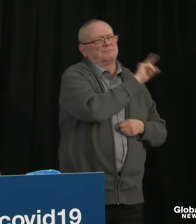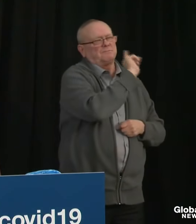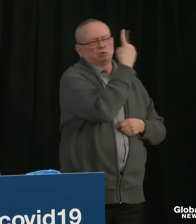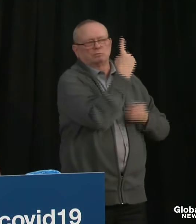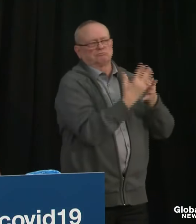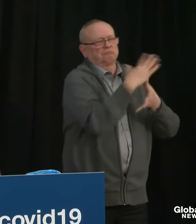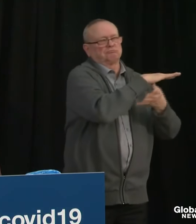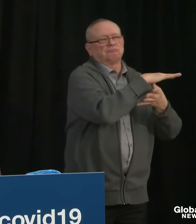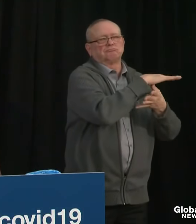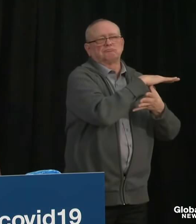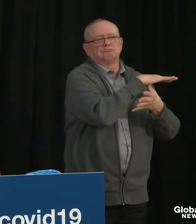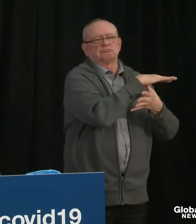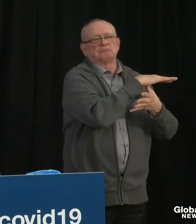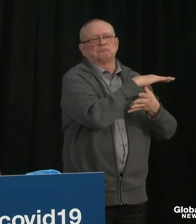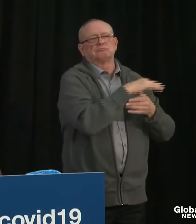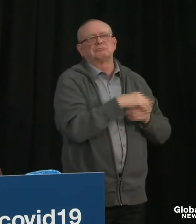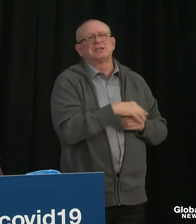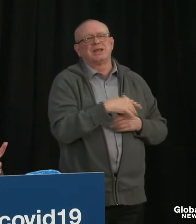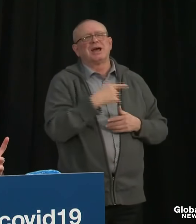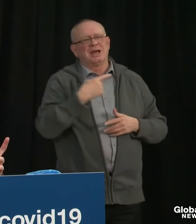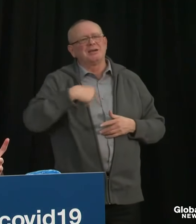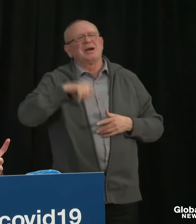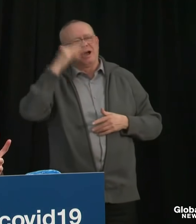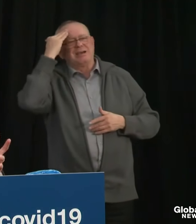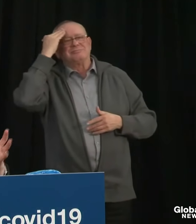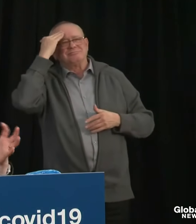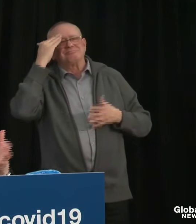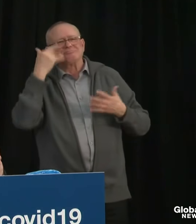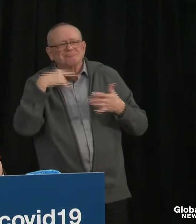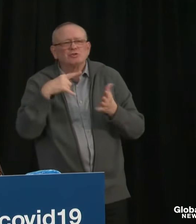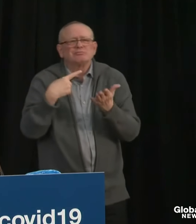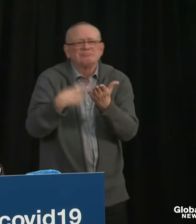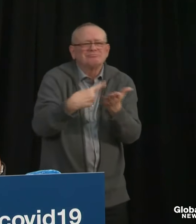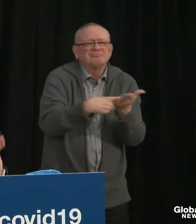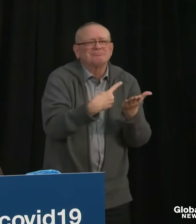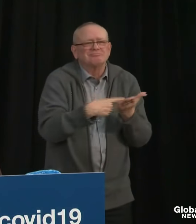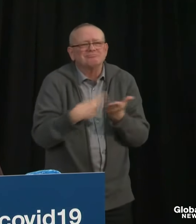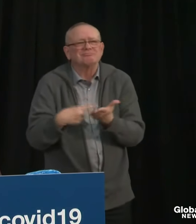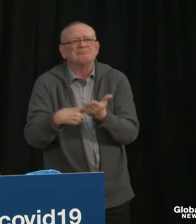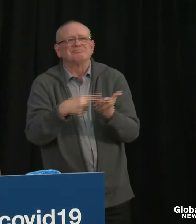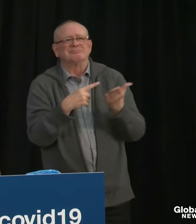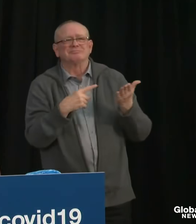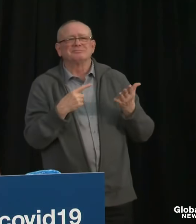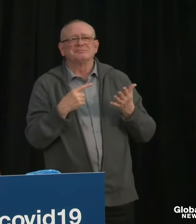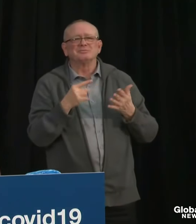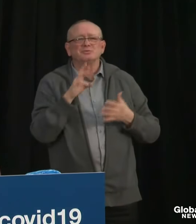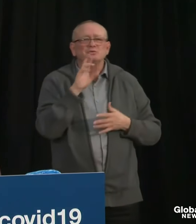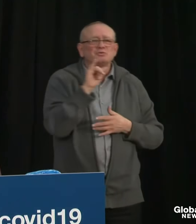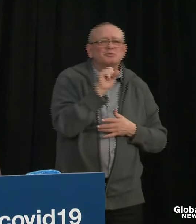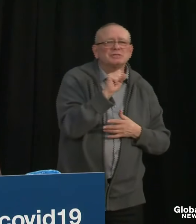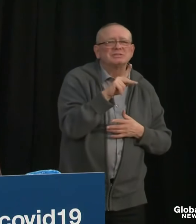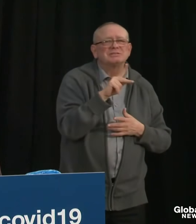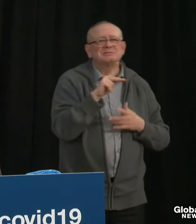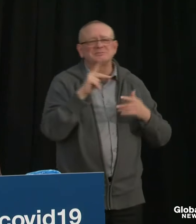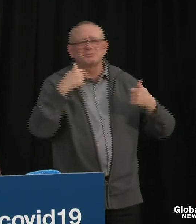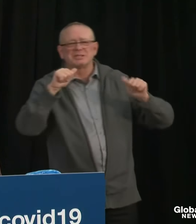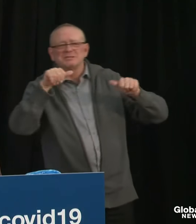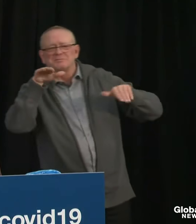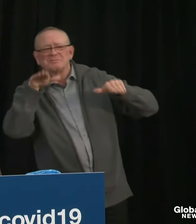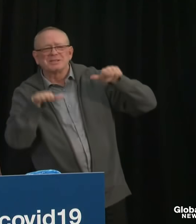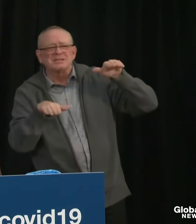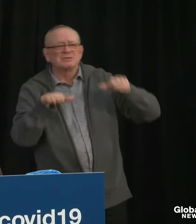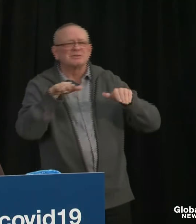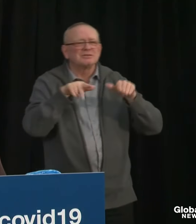a discussion that involved, again, those risks of exposure, the risks of the